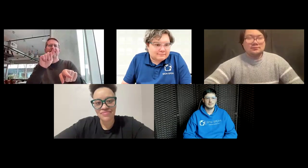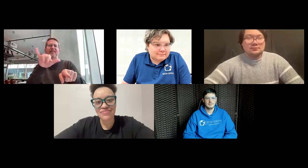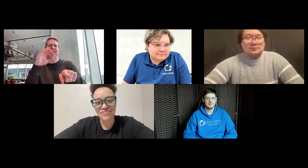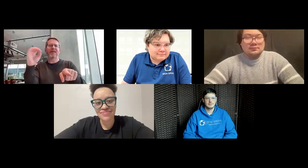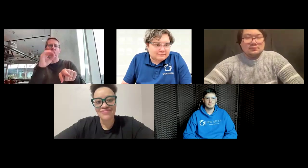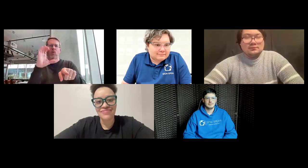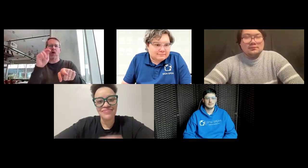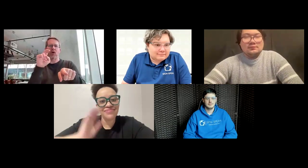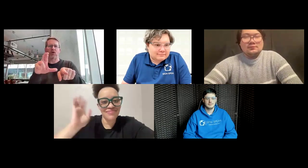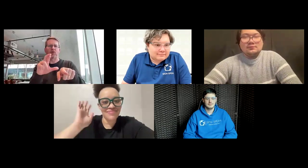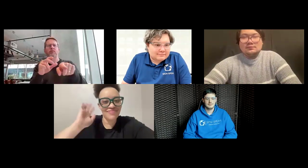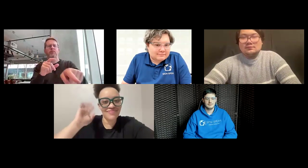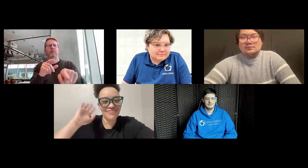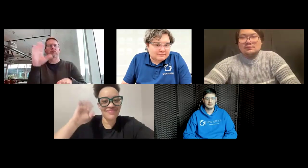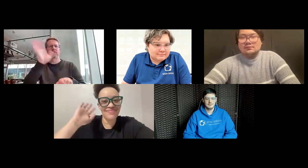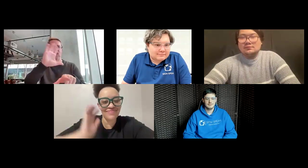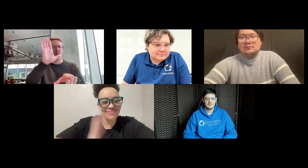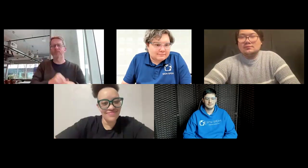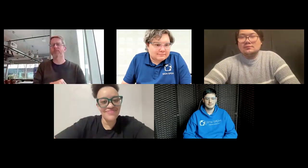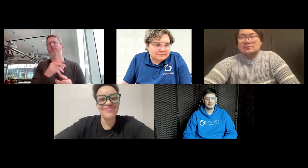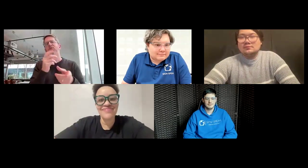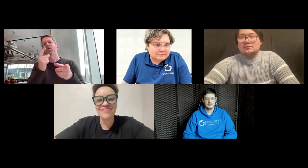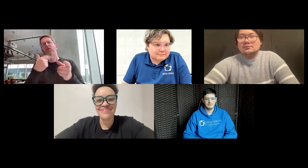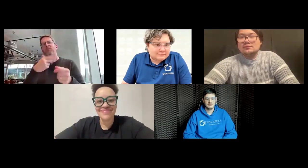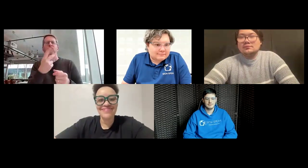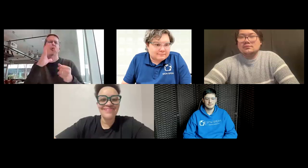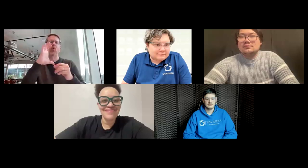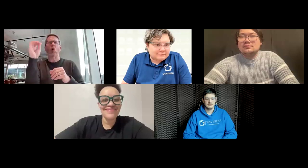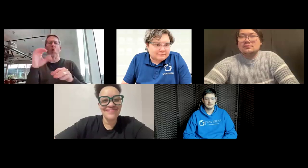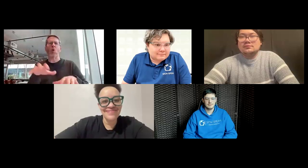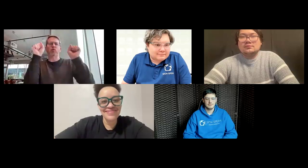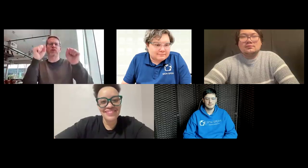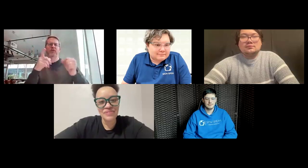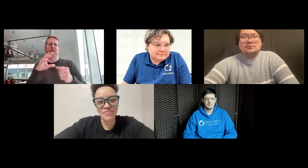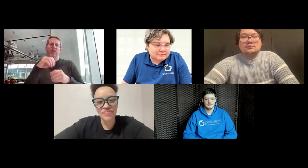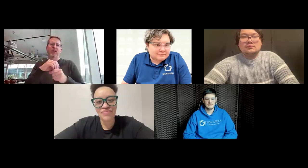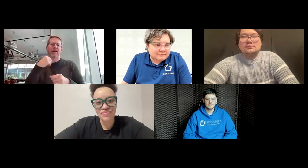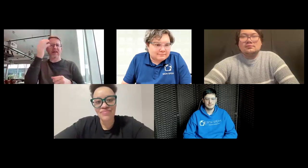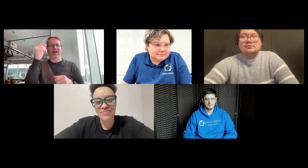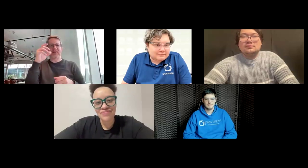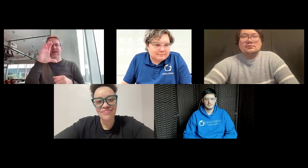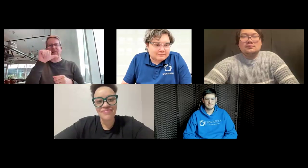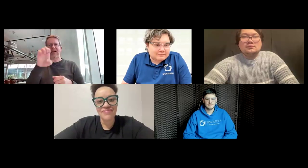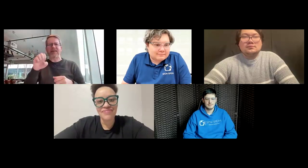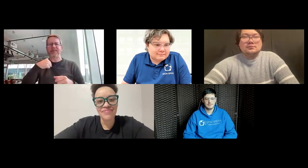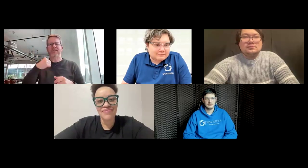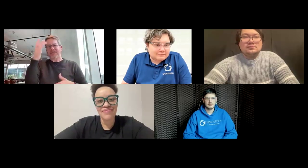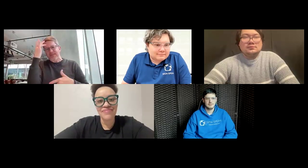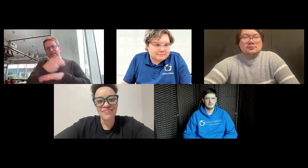CNCF. This is Destiny O'Connor. Hey, Destiny. So we are co-hosts and co-chairs of that working